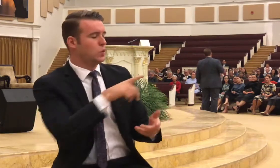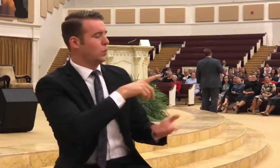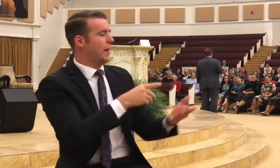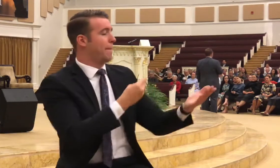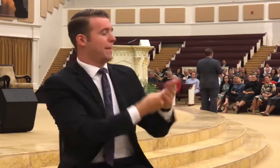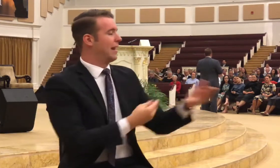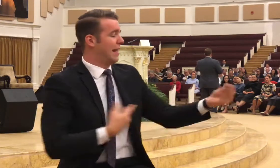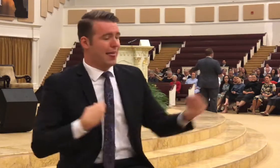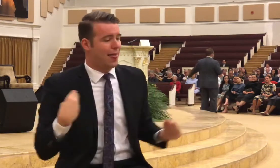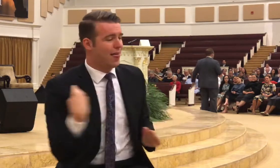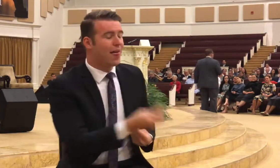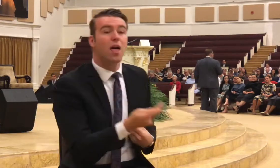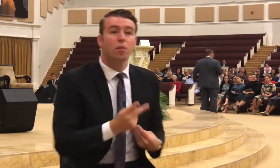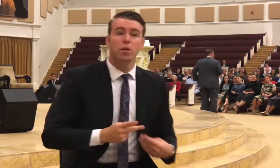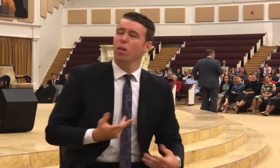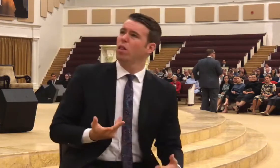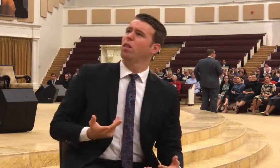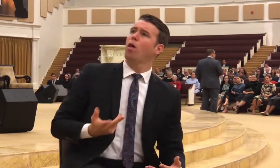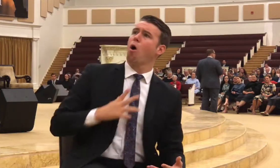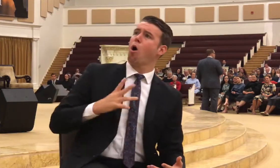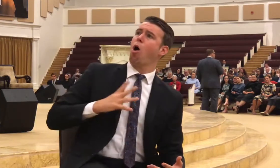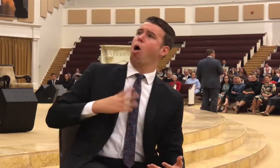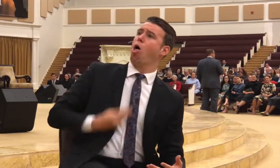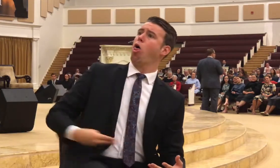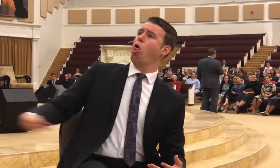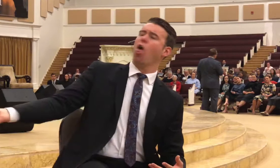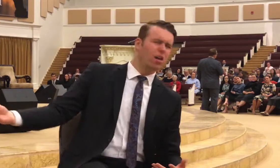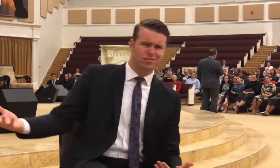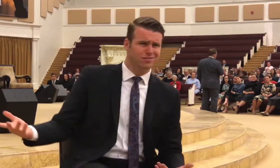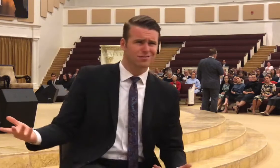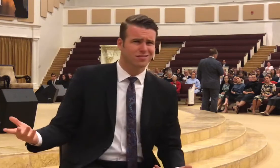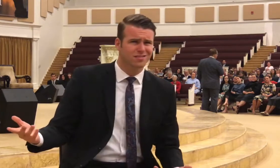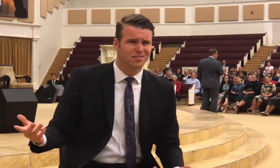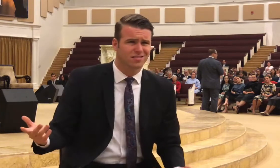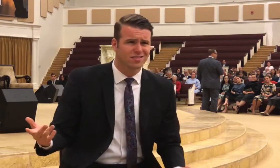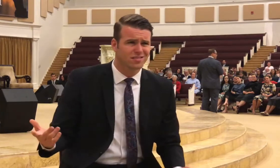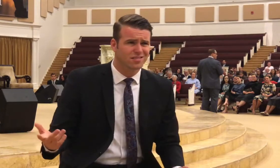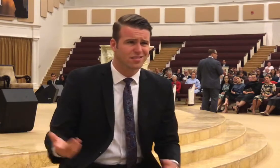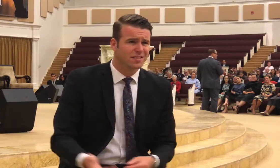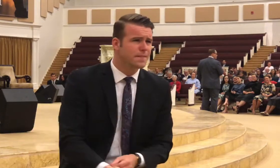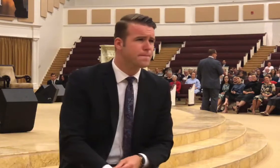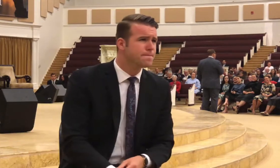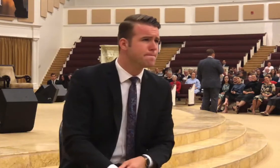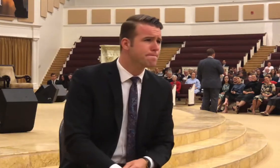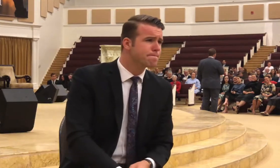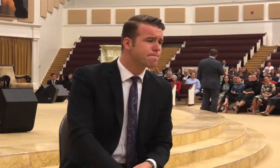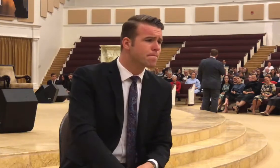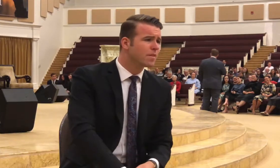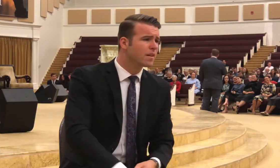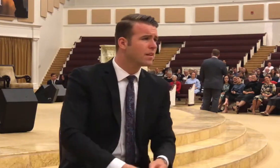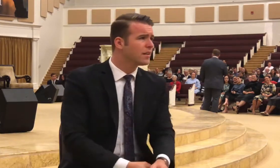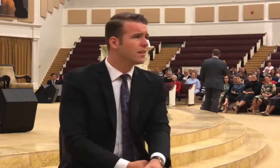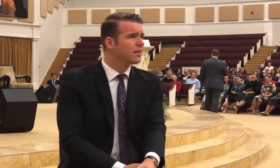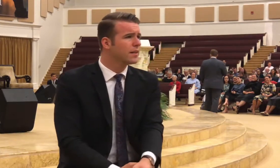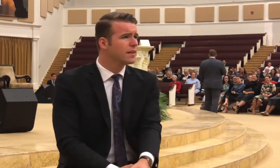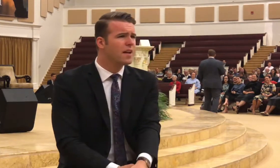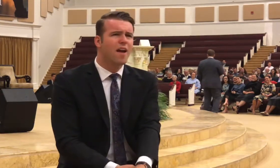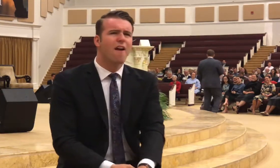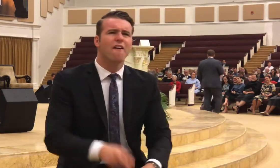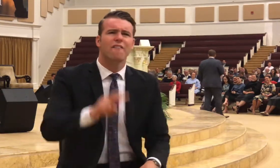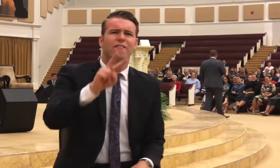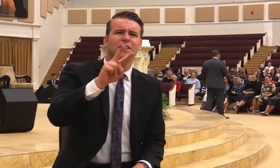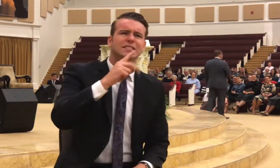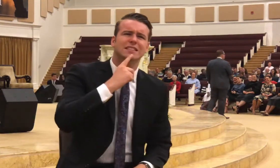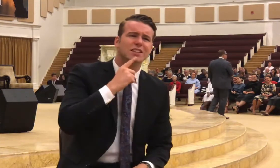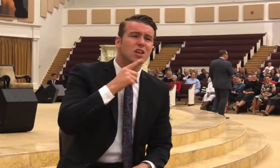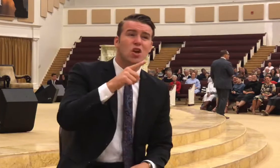Your shoulder ain't going to change. You still going to have bursitis. And I don't even know what bursitis is.